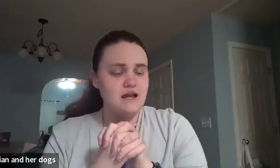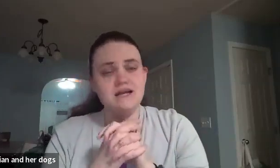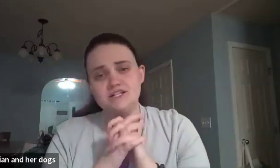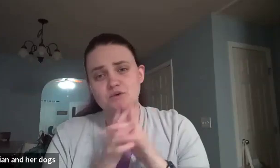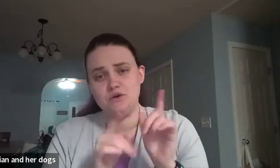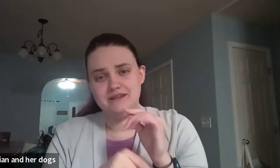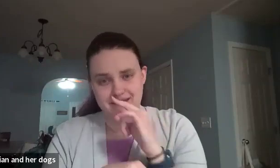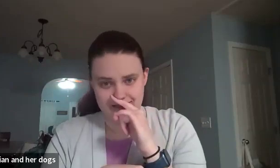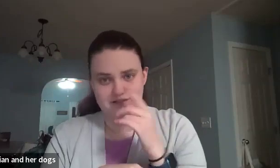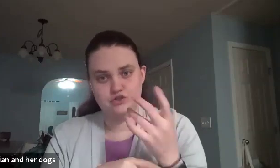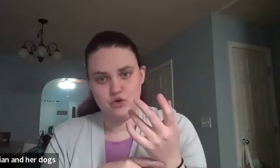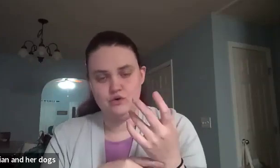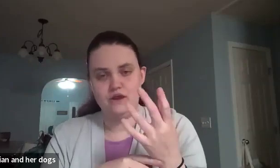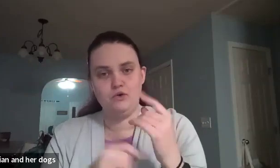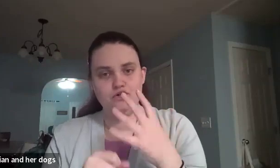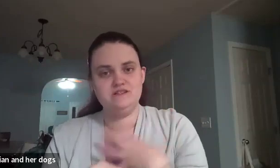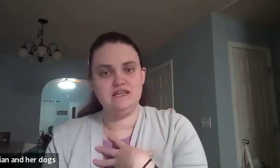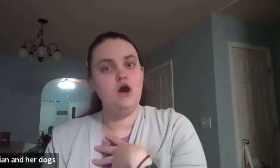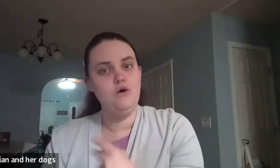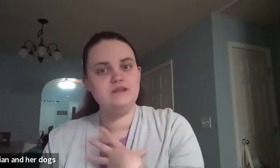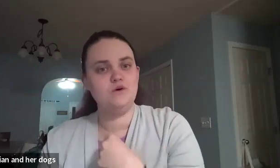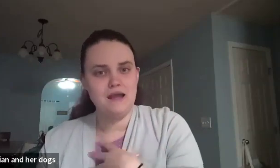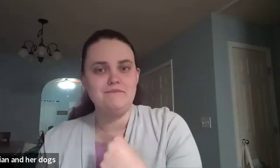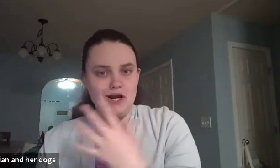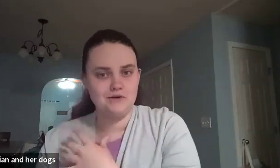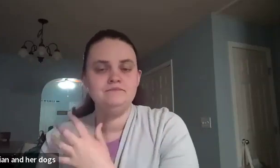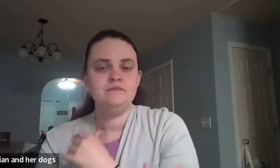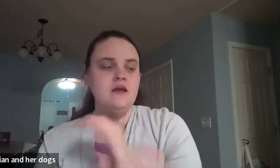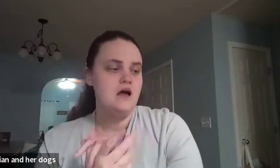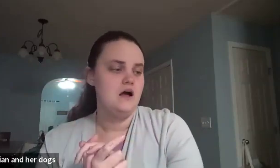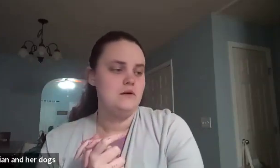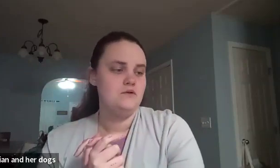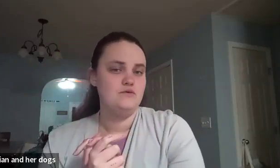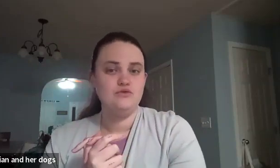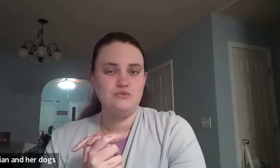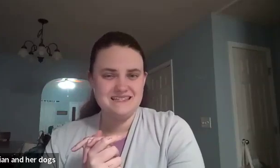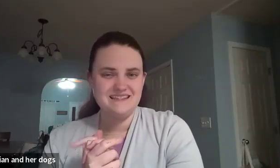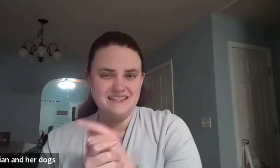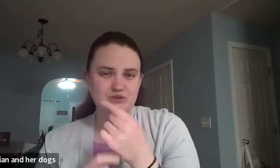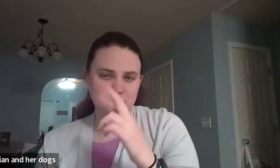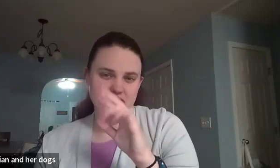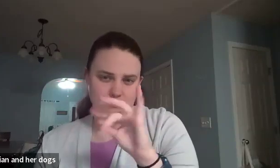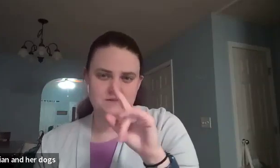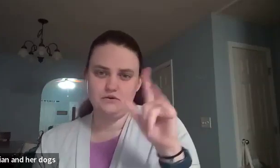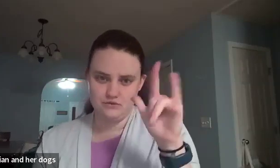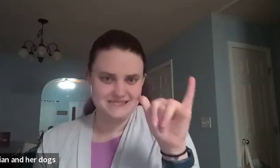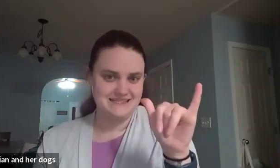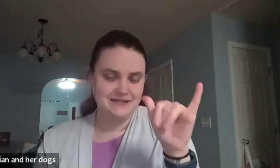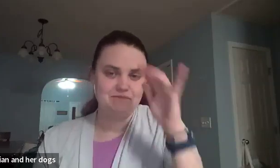But I also work with kids, so they're more used to saying, oh, it's a white bear. With grizzly, you would fingerspell grizzly.